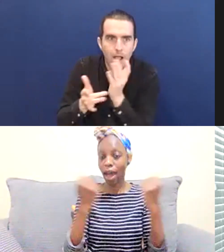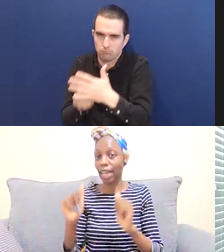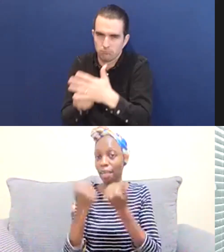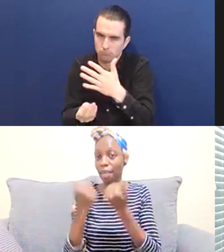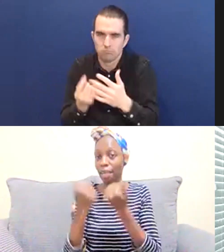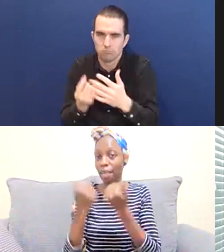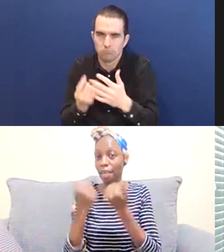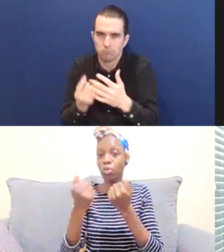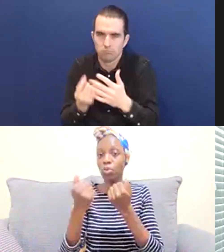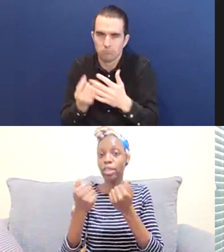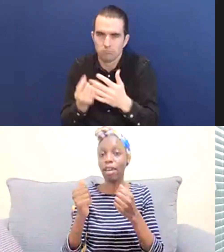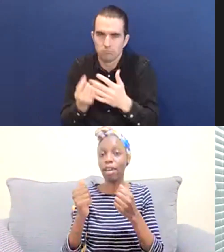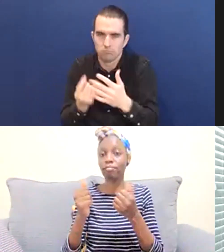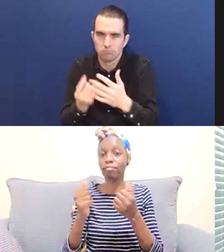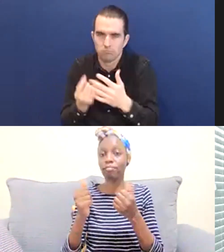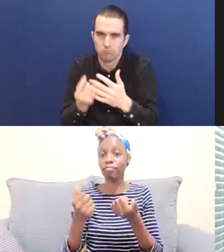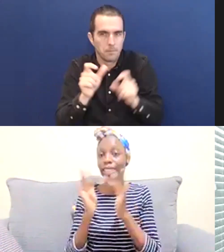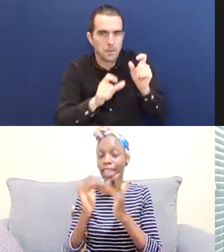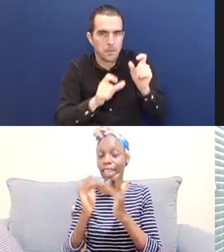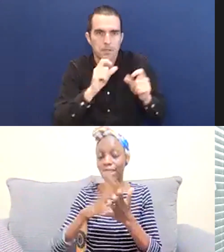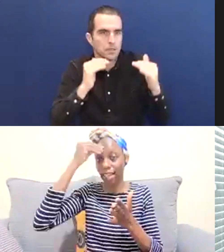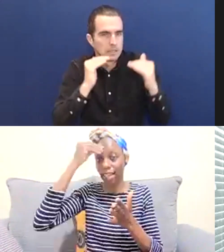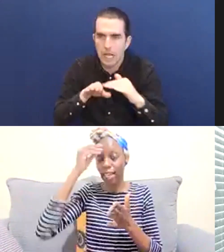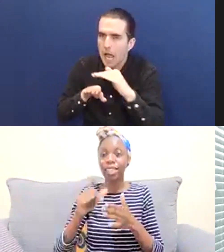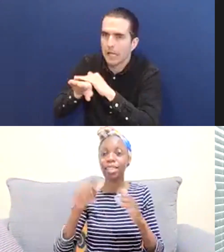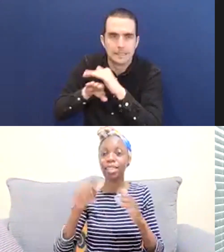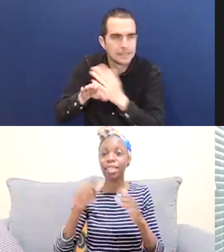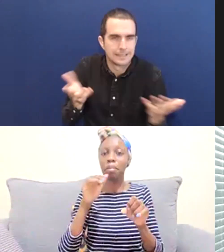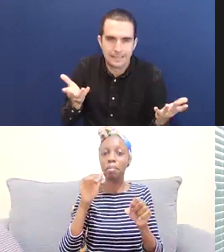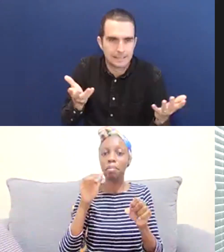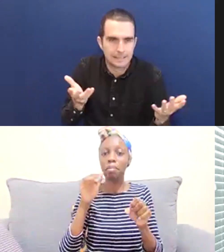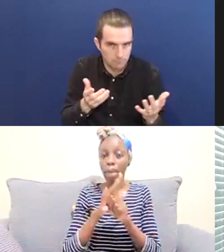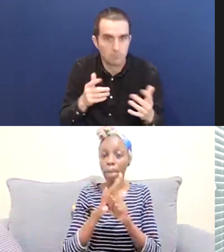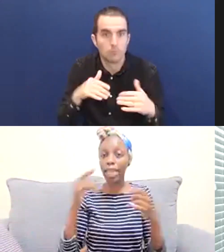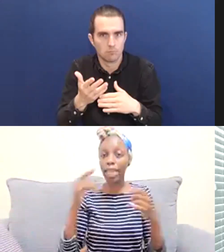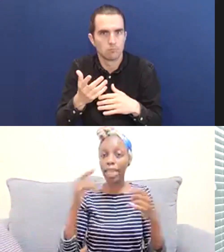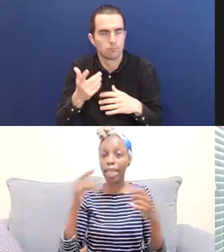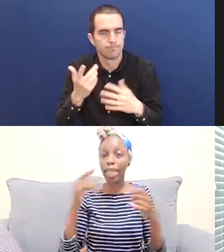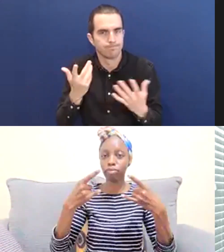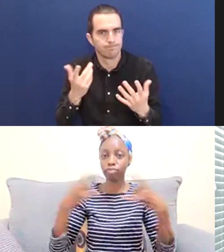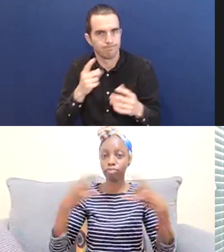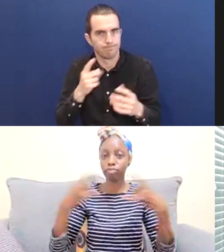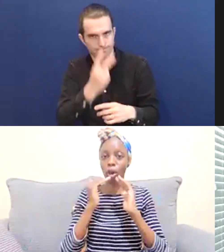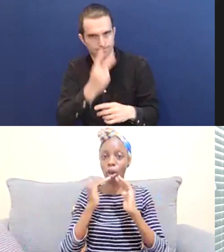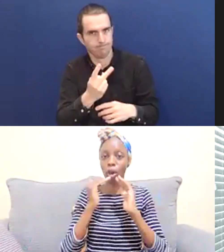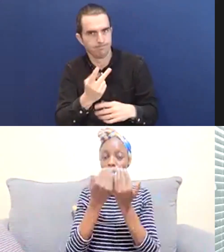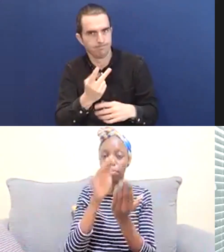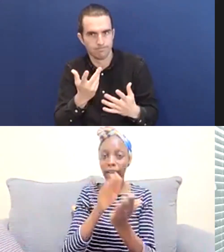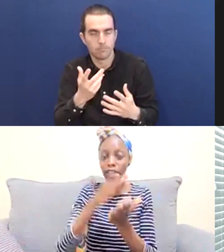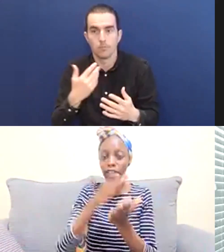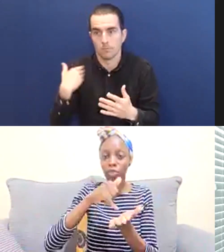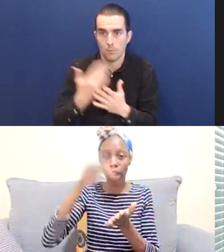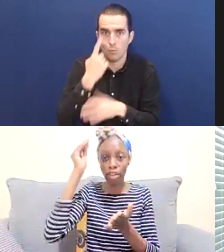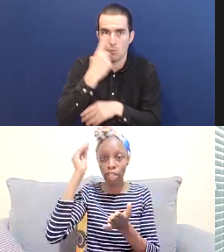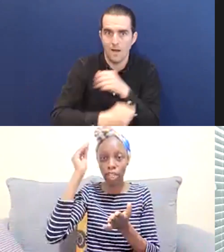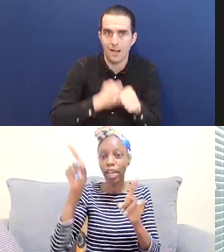over this past year, many of these gaps have come into stark focus. World Bank's Inclusive Education Initiative, as many